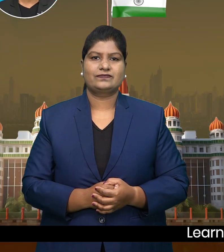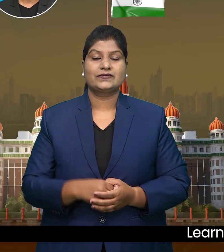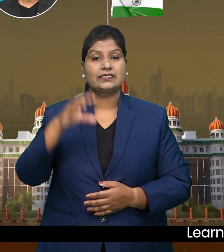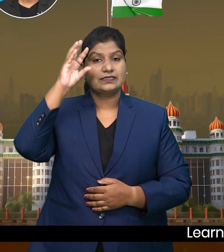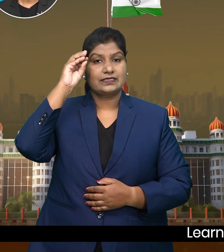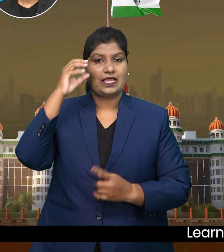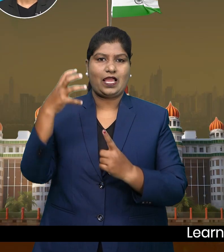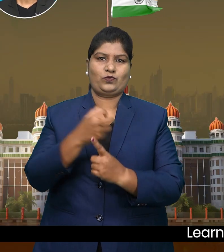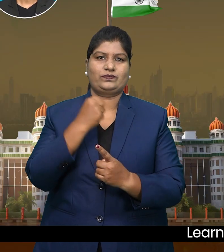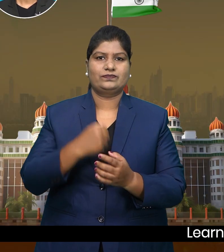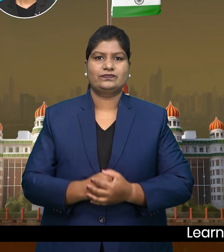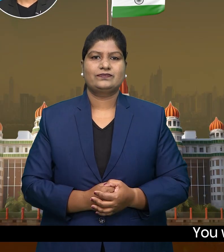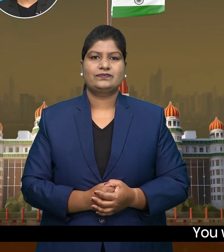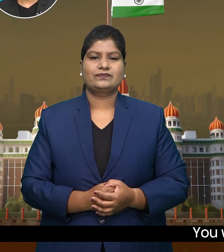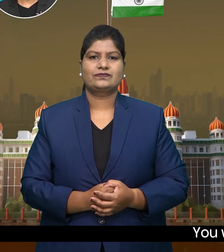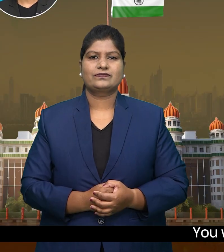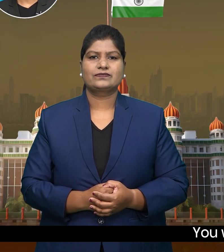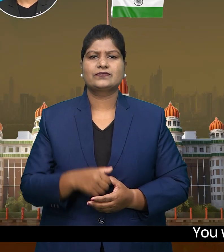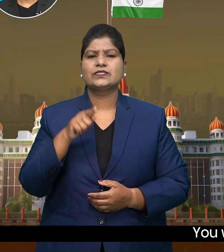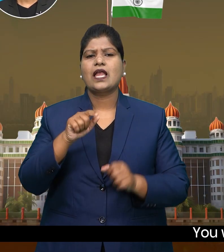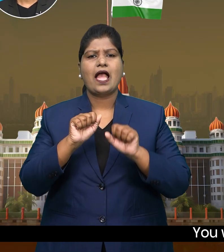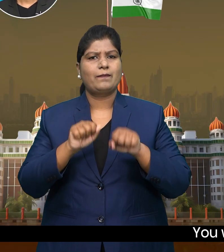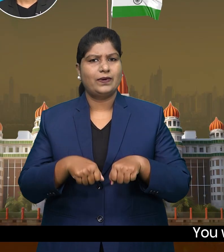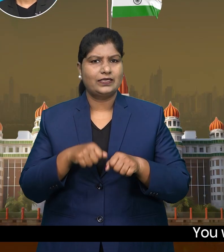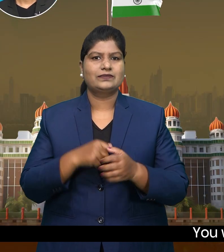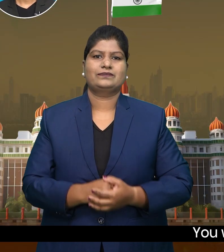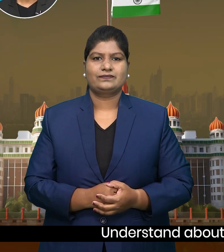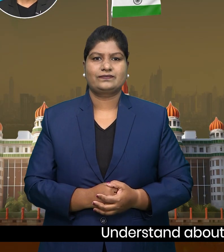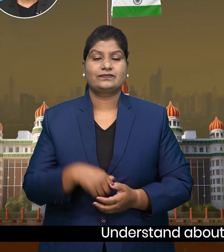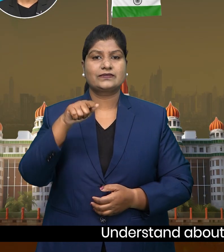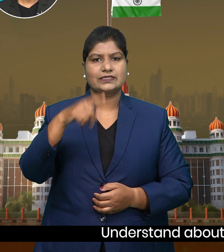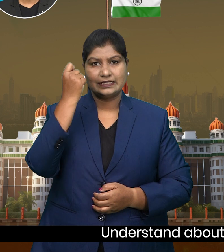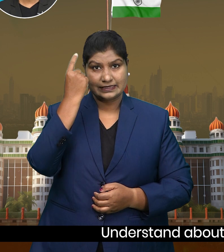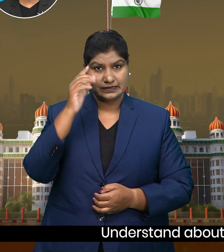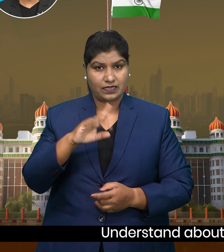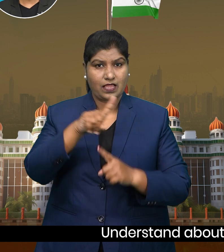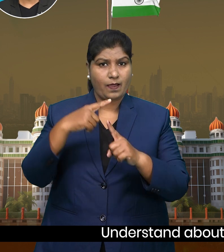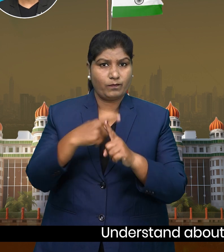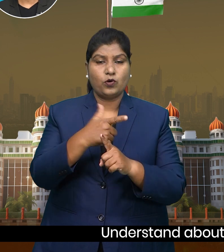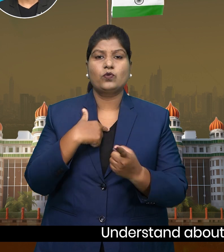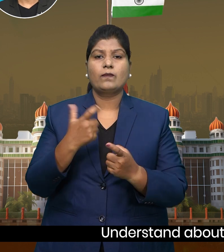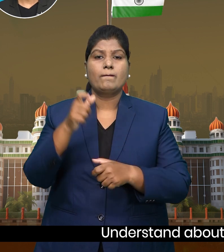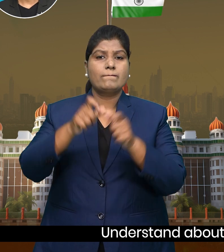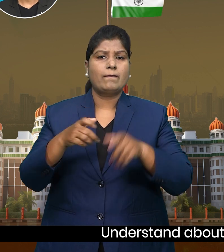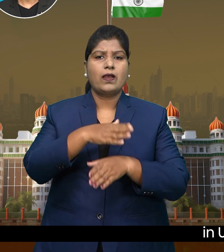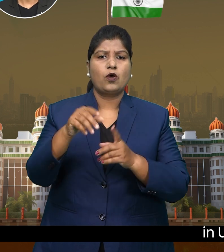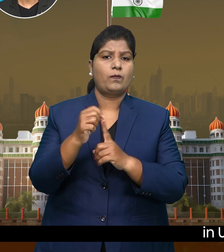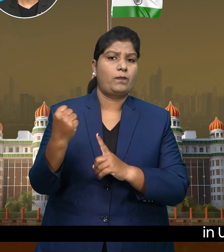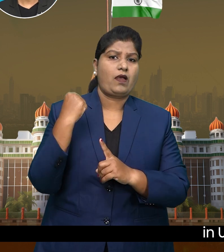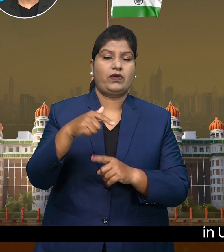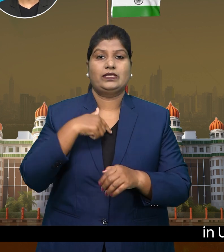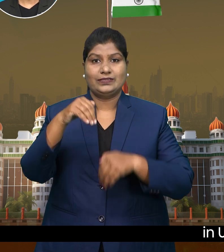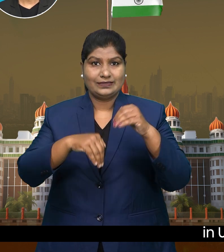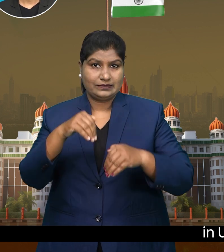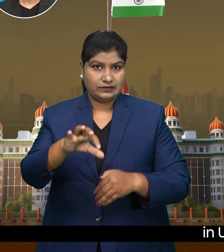Learning outcomes. You will be able to understand about the local self-government in